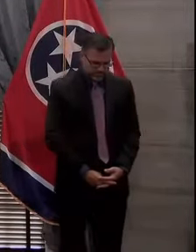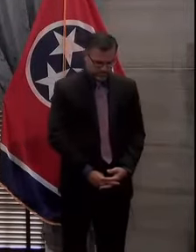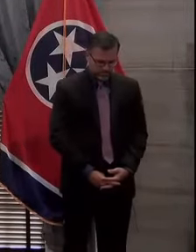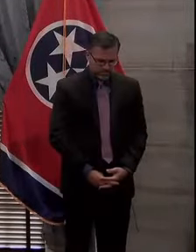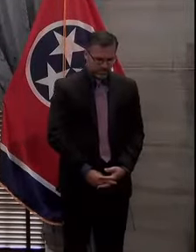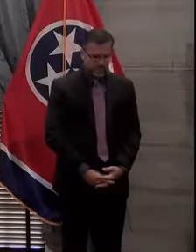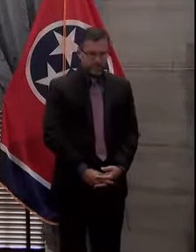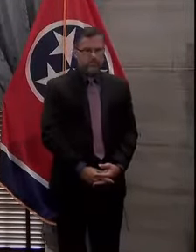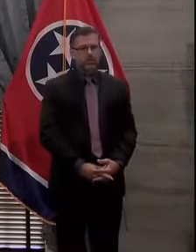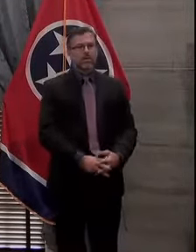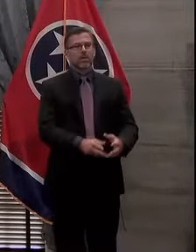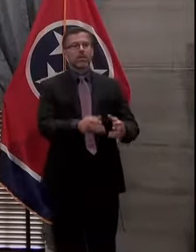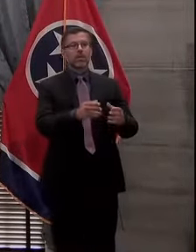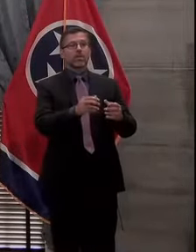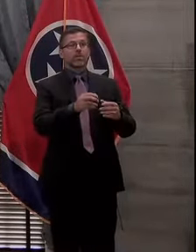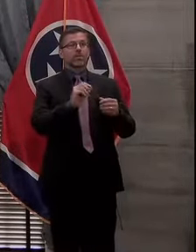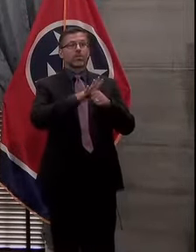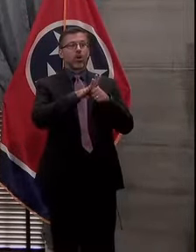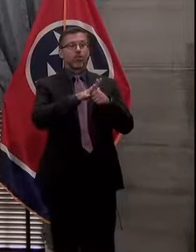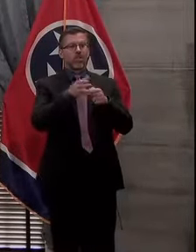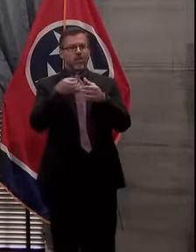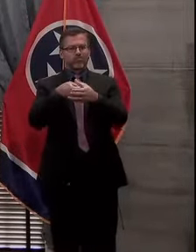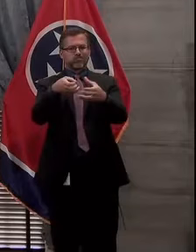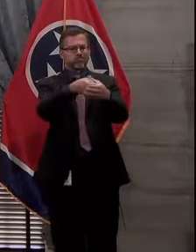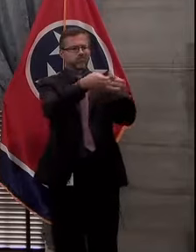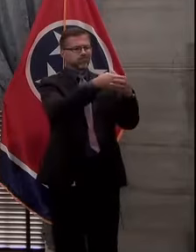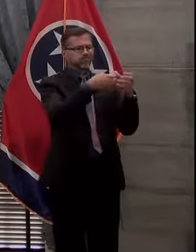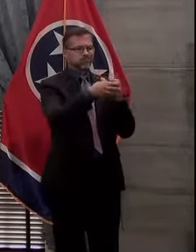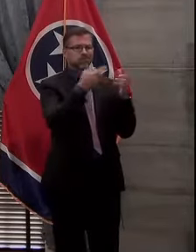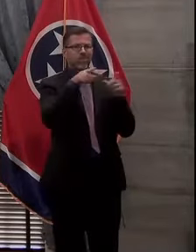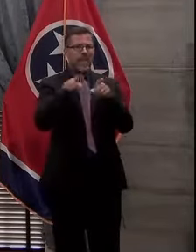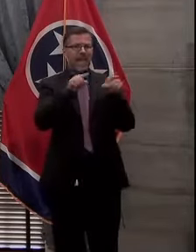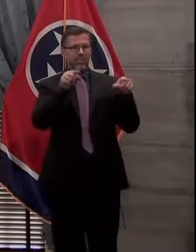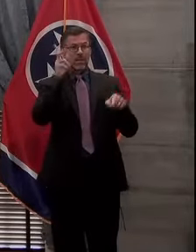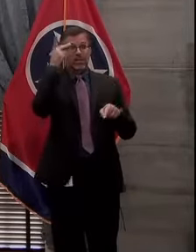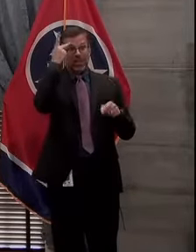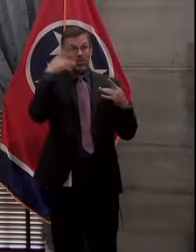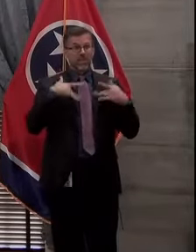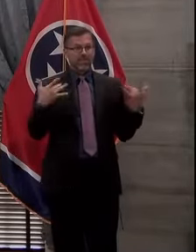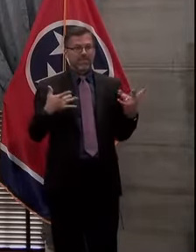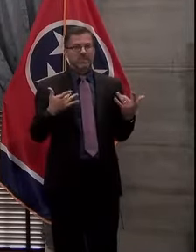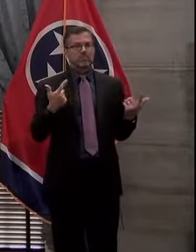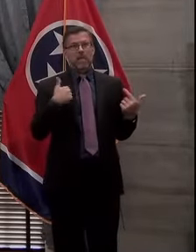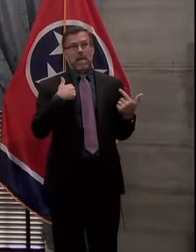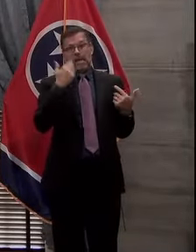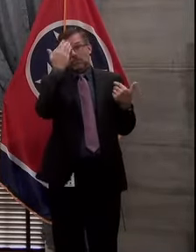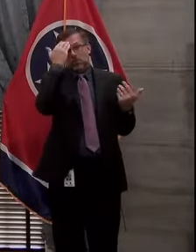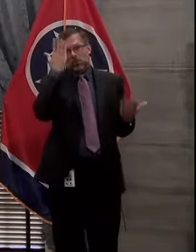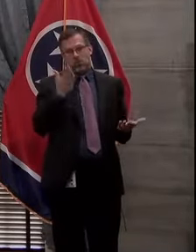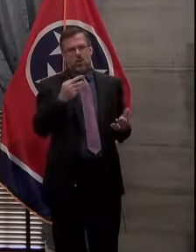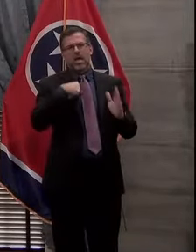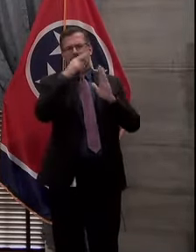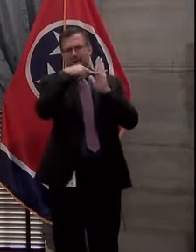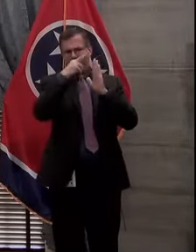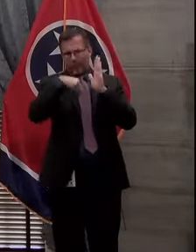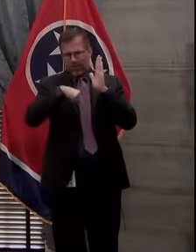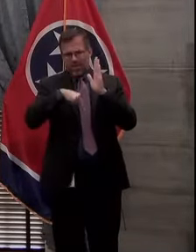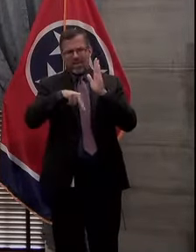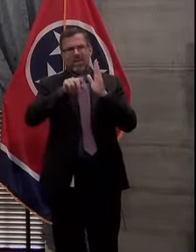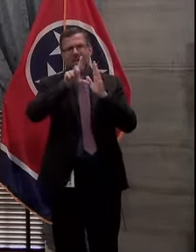Related to clusters or outbreaks in political events, I'm not aware of any other than the one that you mentioned. I read about it in the lay